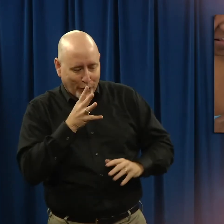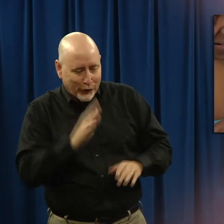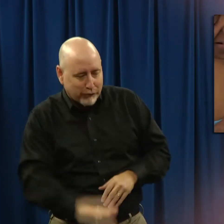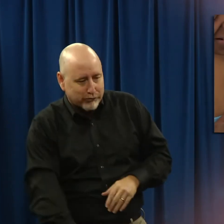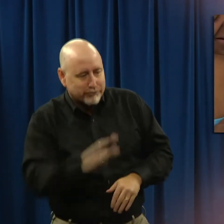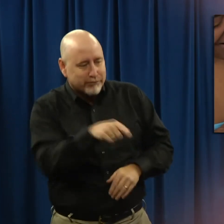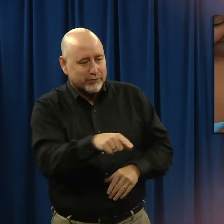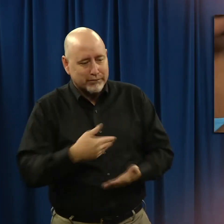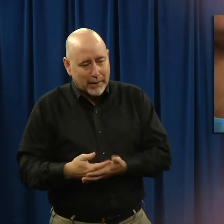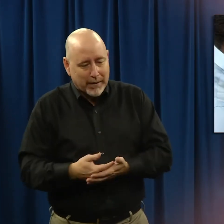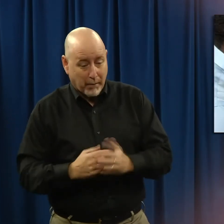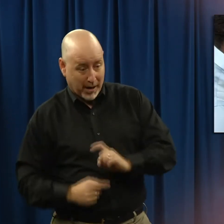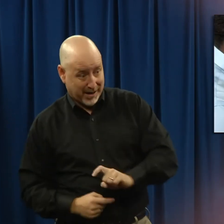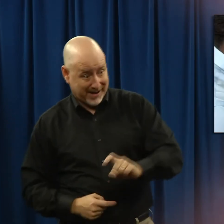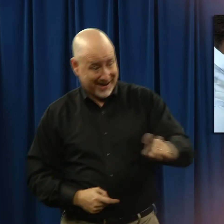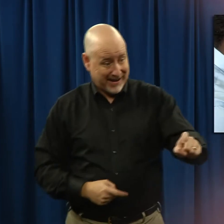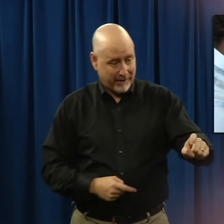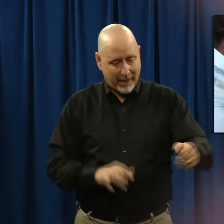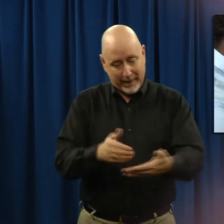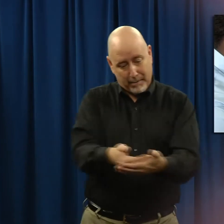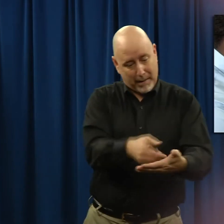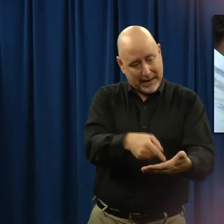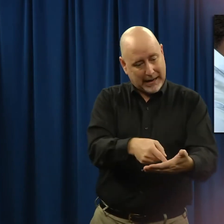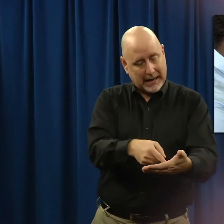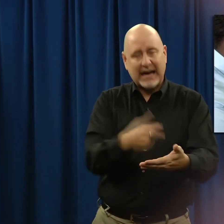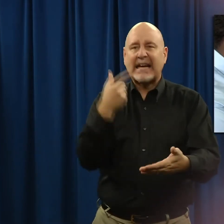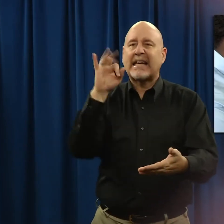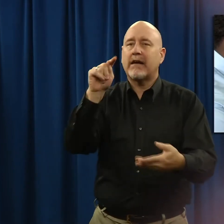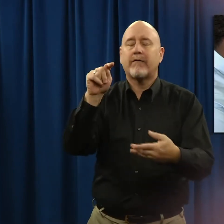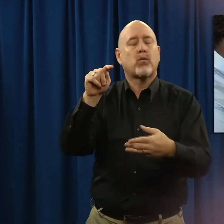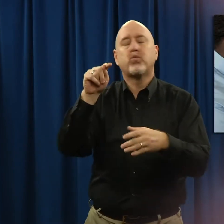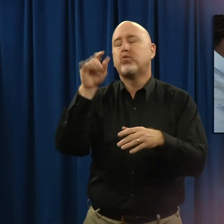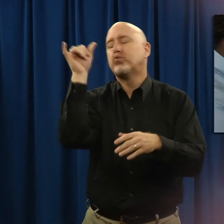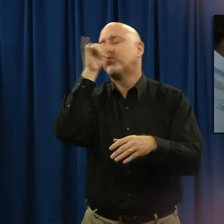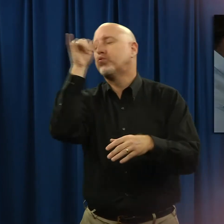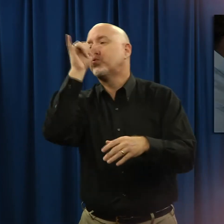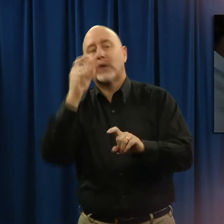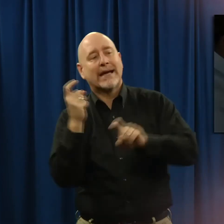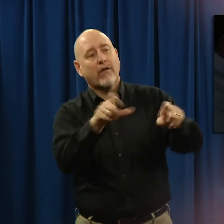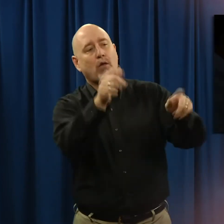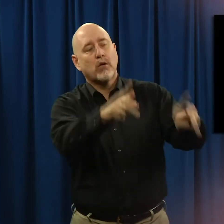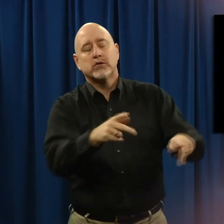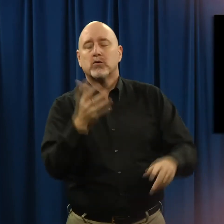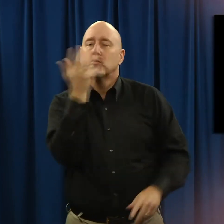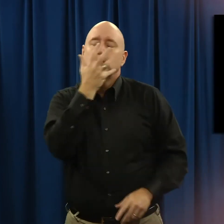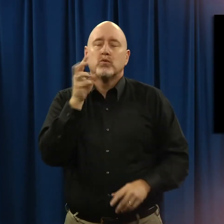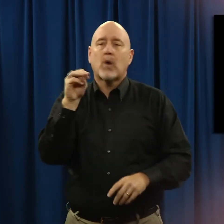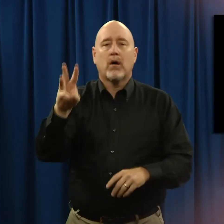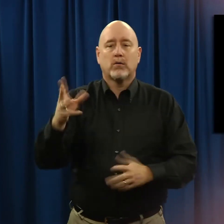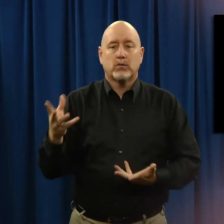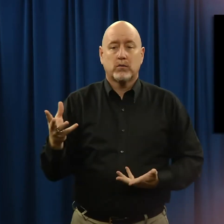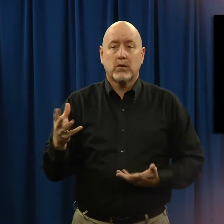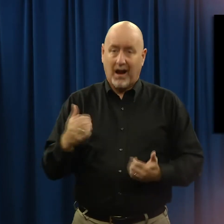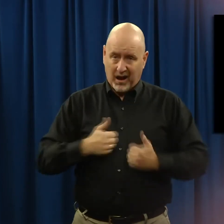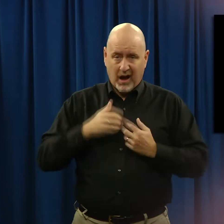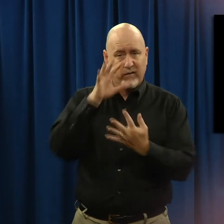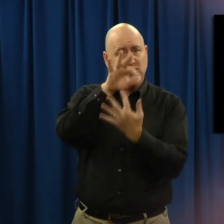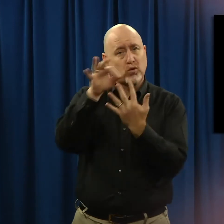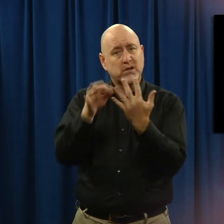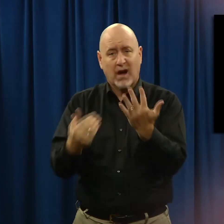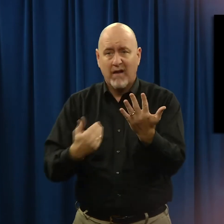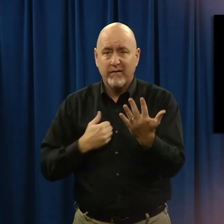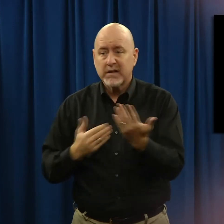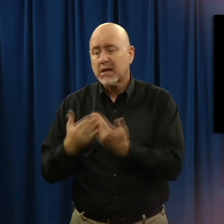she will be giving that indescribable gift to someone else. Life is full of choices,